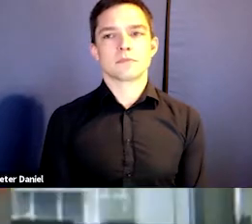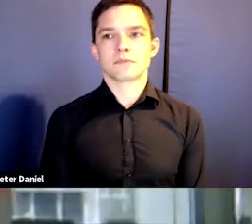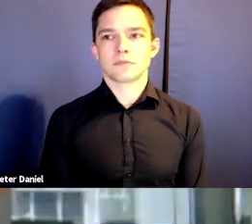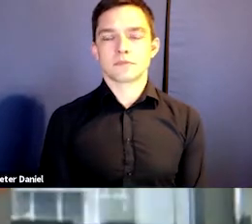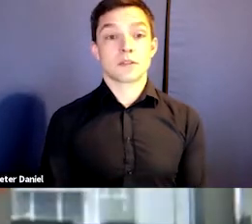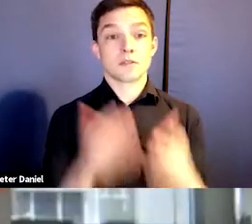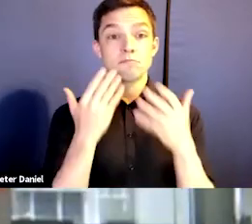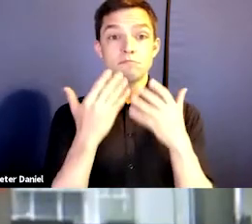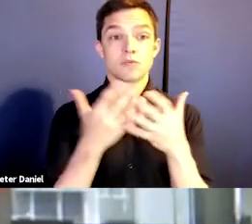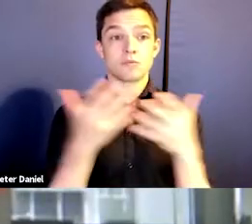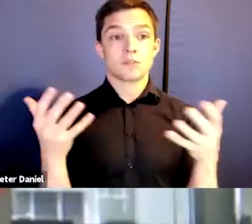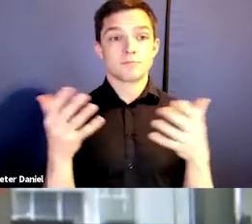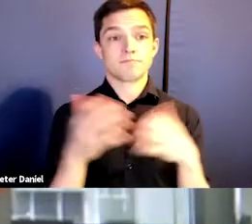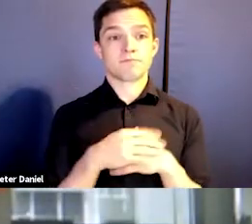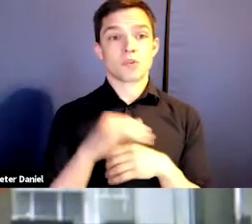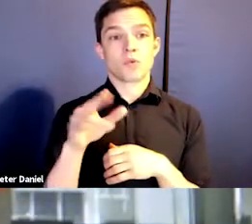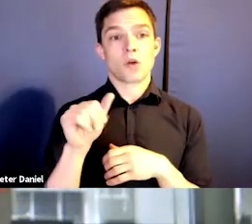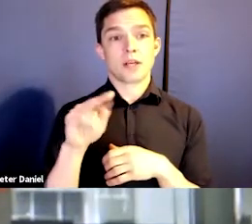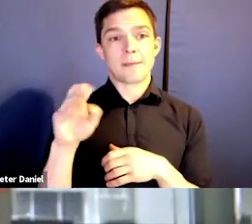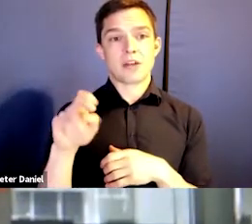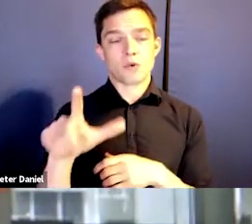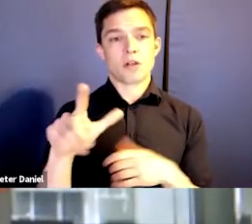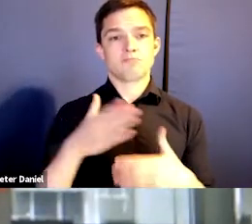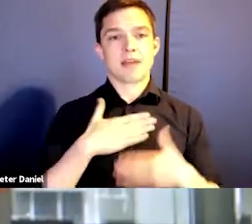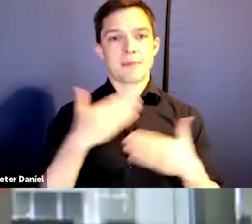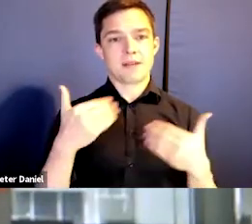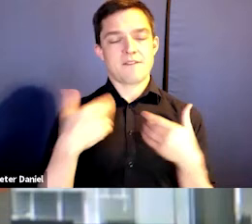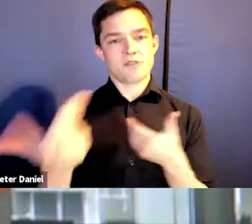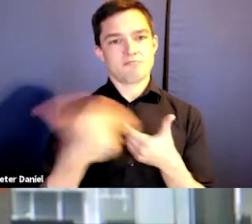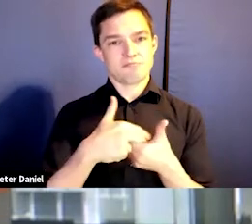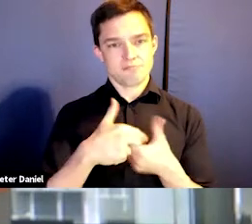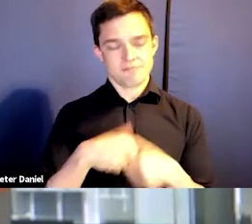so much, Juan Manuel. We're so happy to have you with us